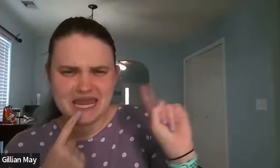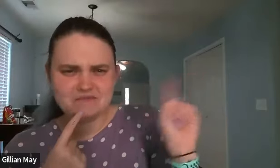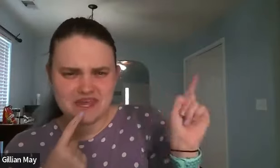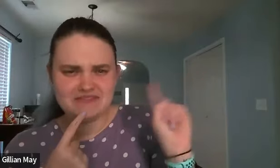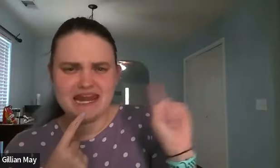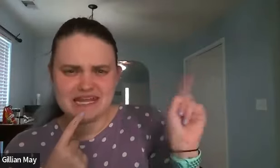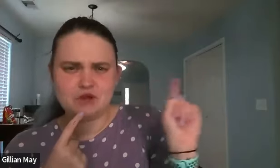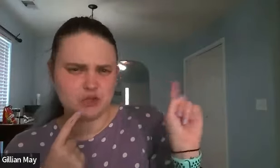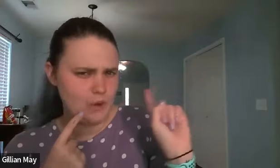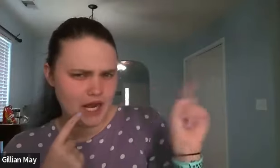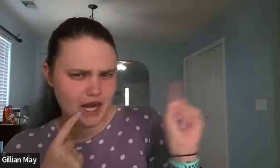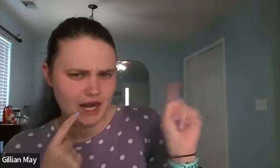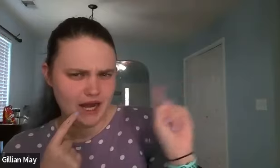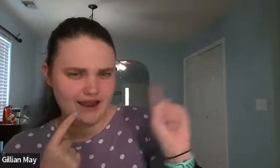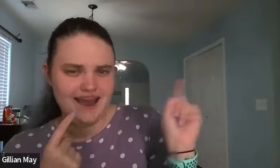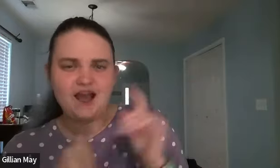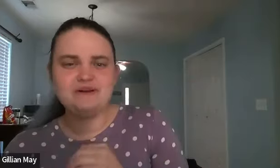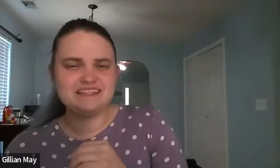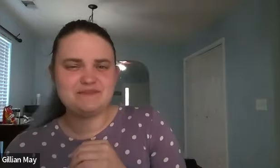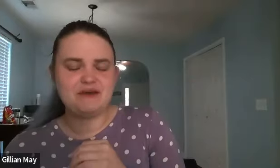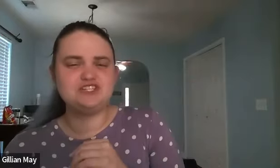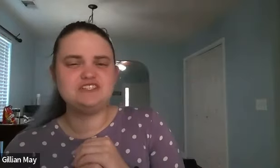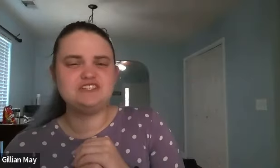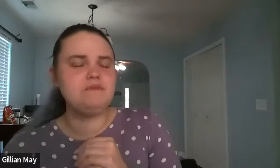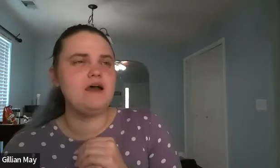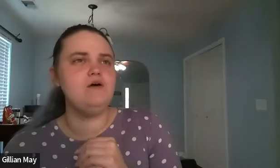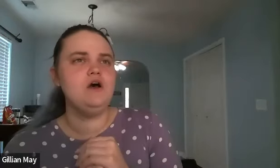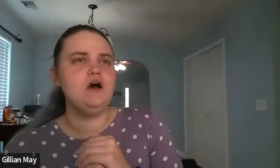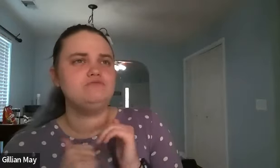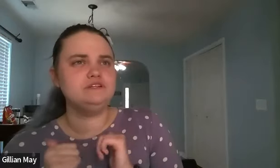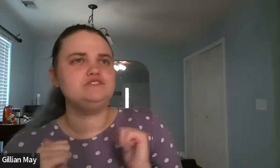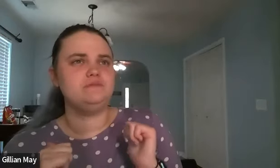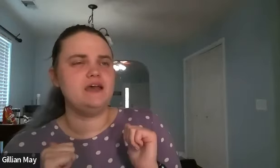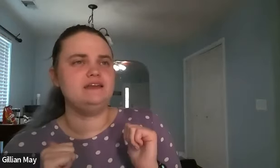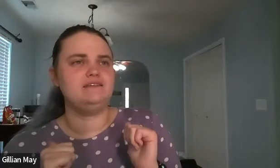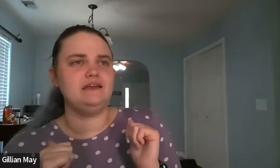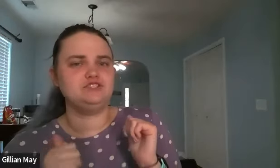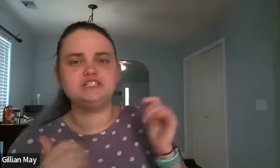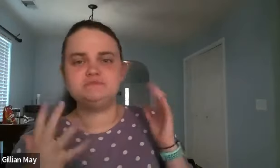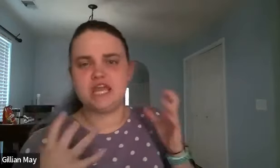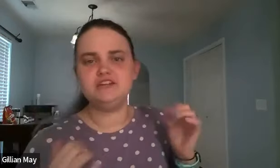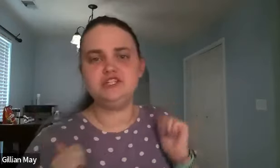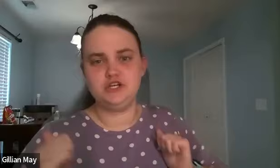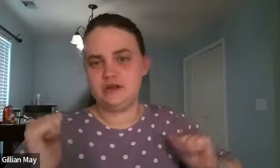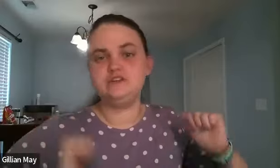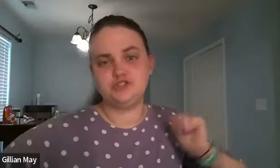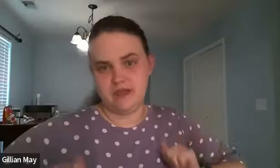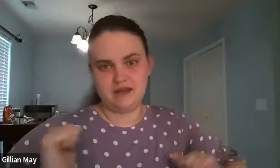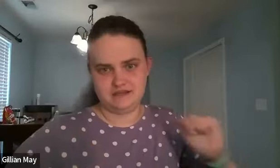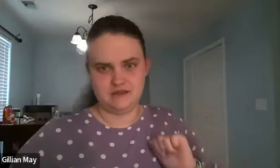same thing, that in motion, where. I always think about a really dramatic, like just channel your inner dramatic self